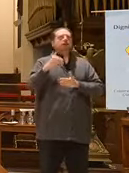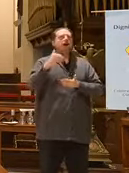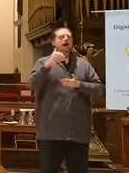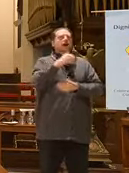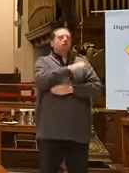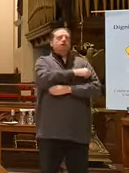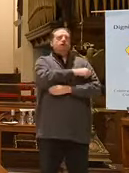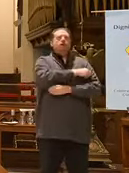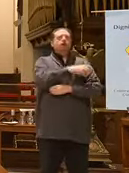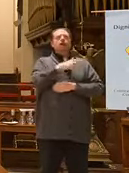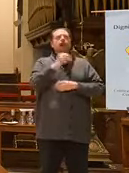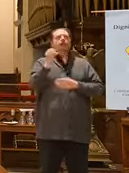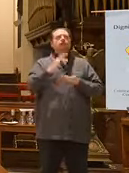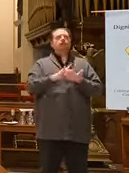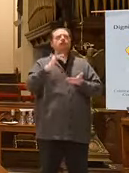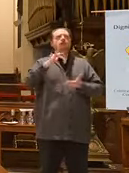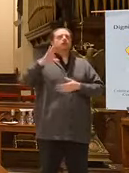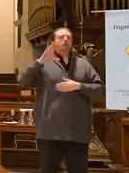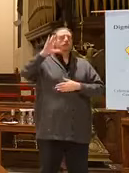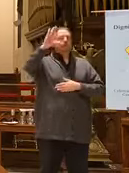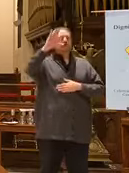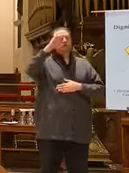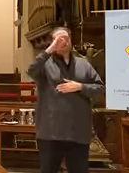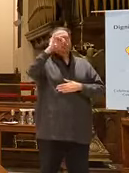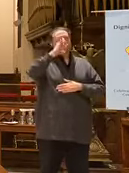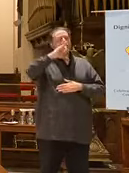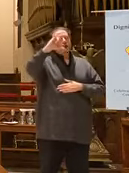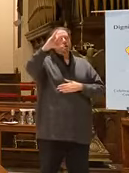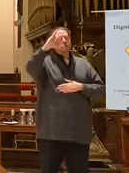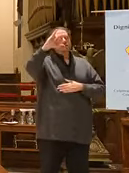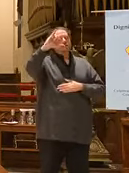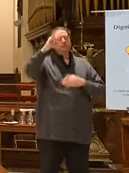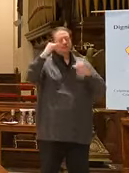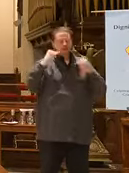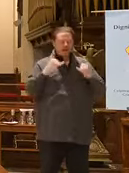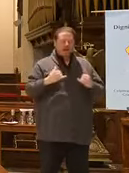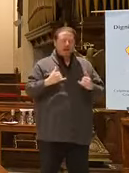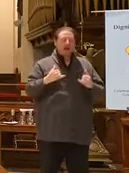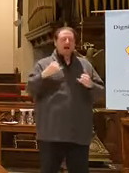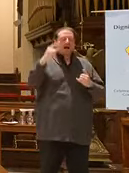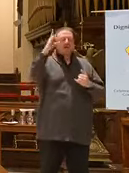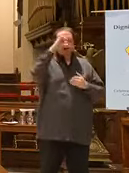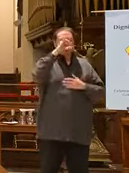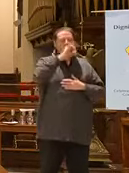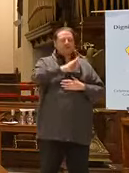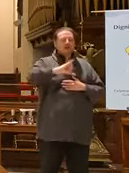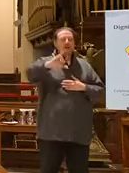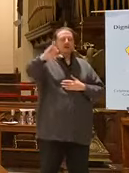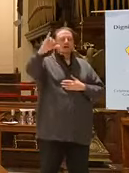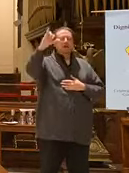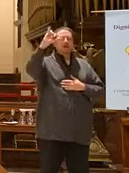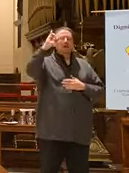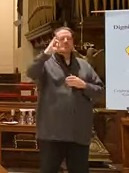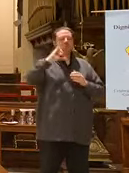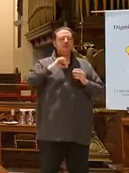and the power and the glory are yours forever, now and